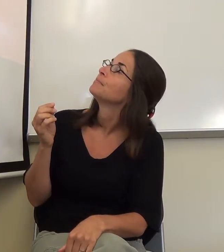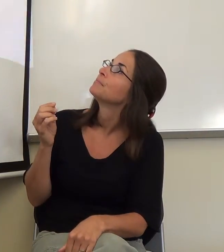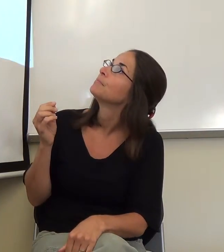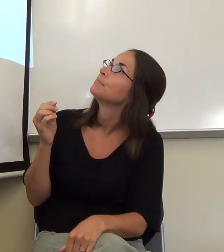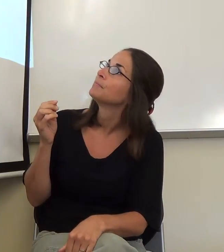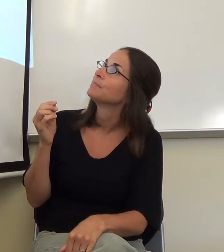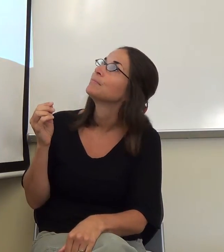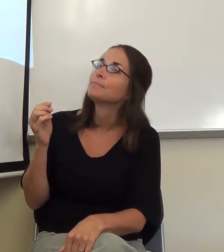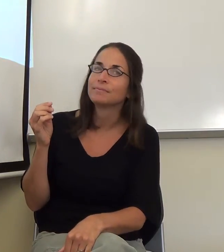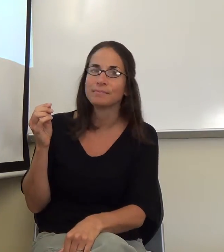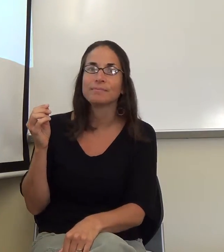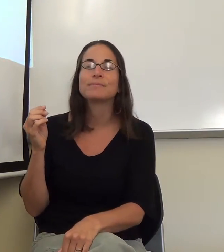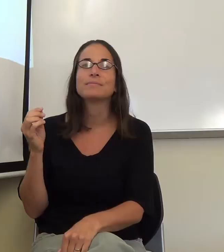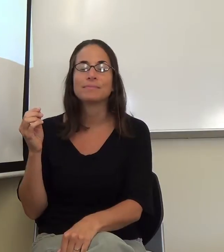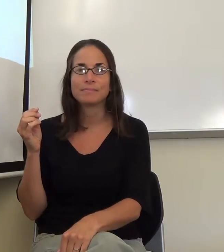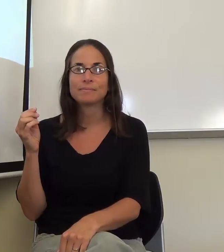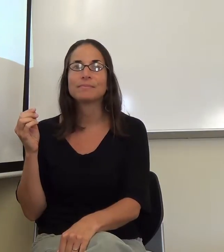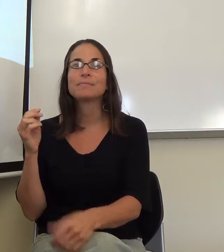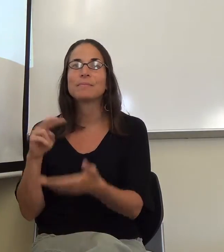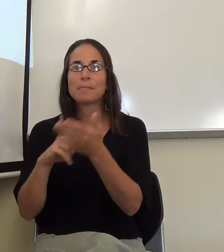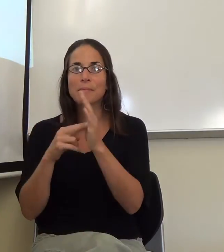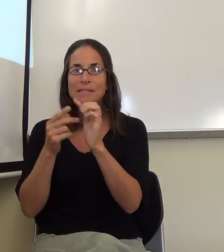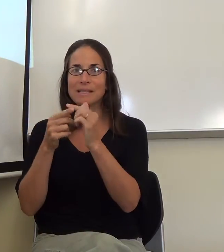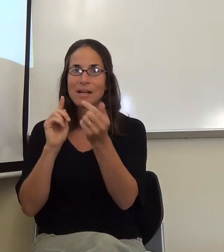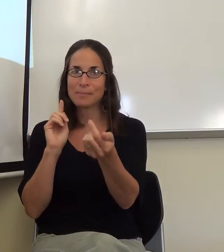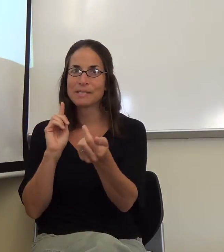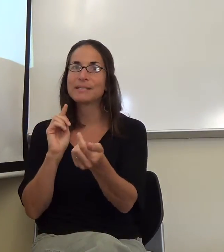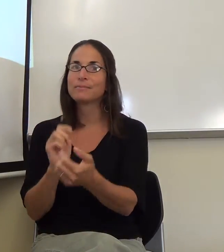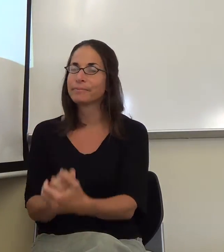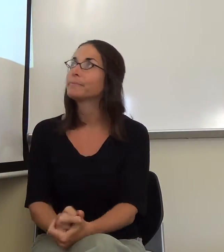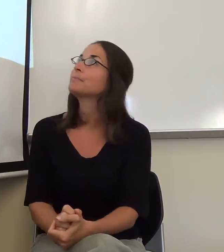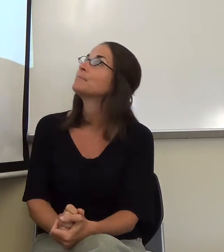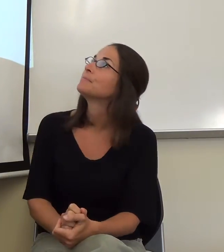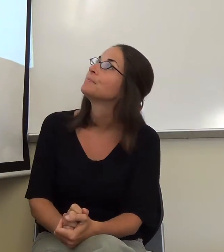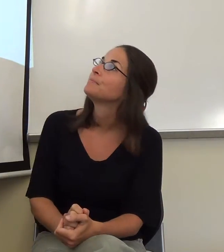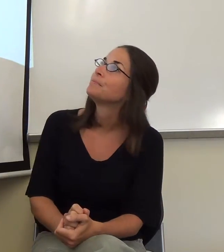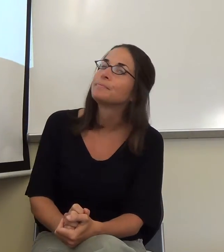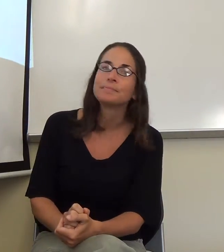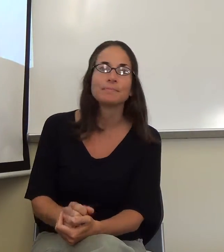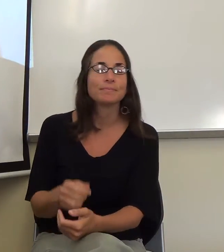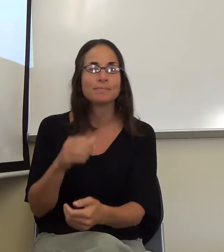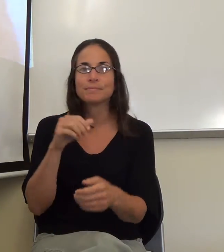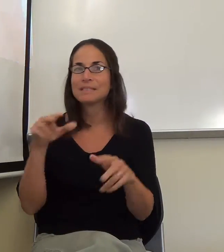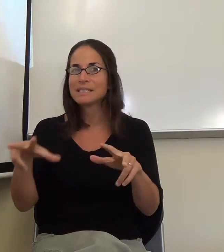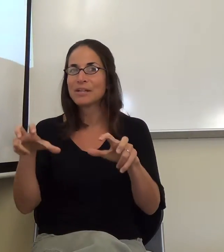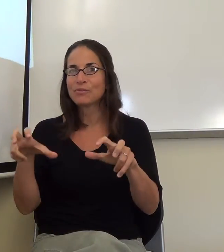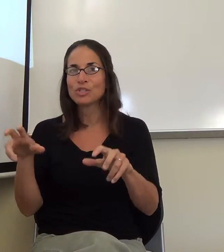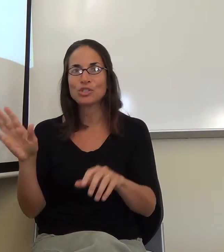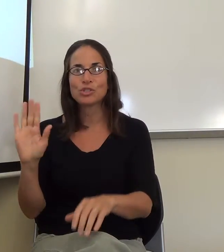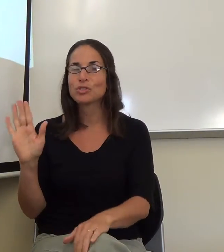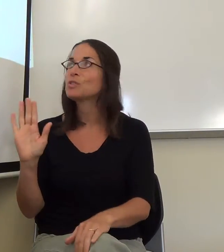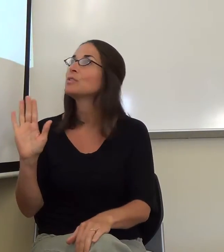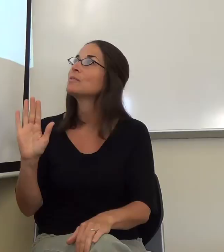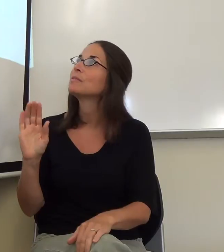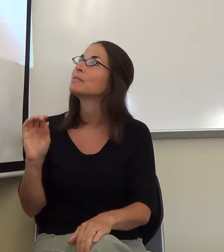this, right? So they didn't see him as selfish. They didn't see him as